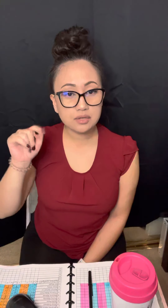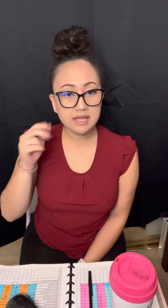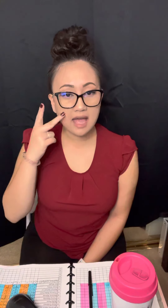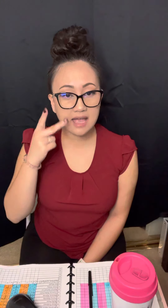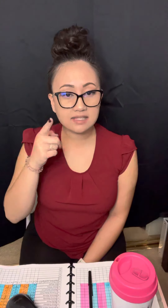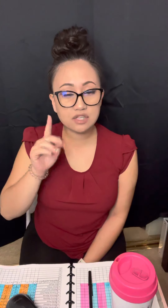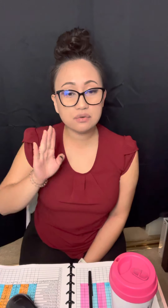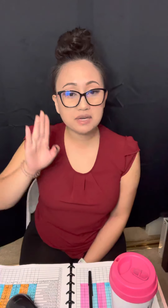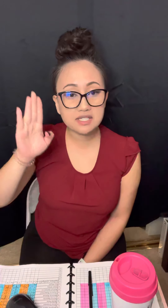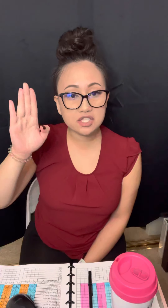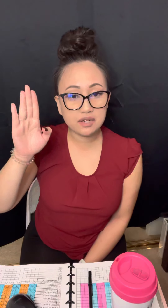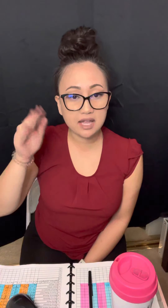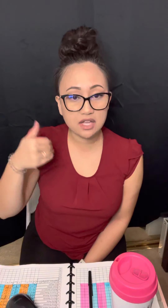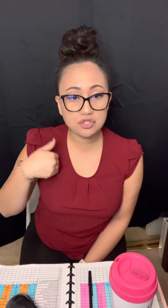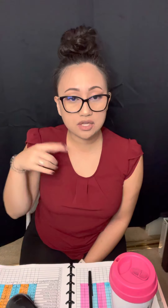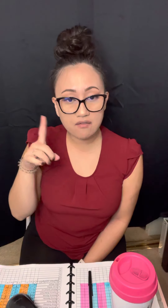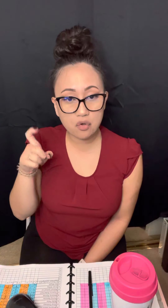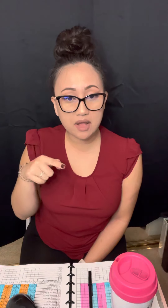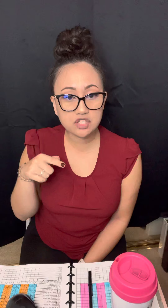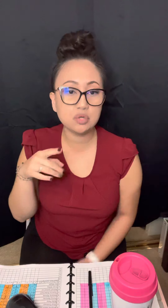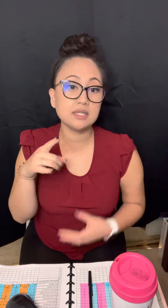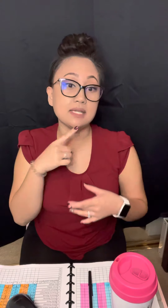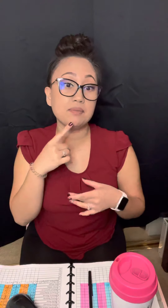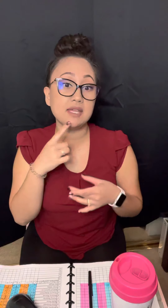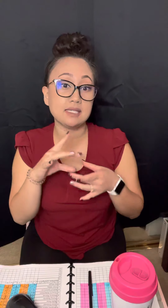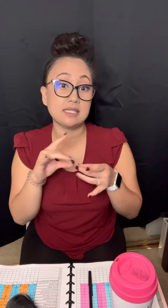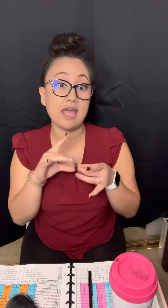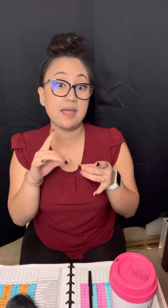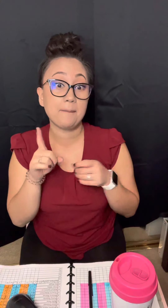Julia, I see you raising your hand. Do you have a question or something to say?